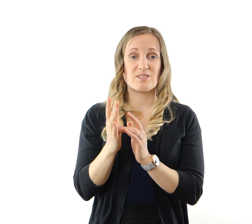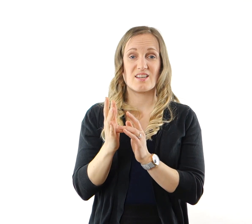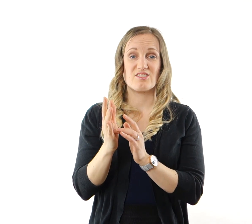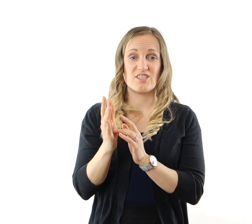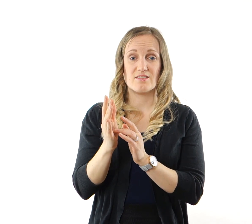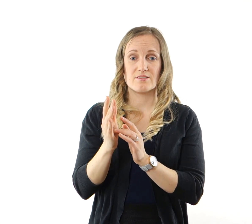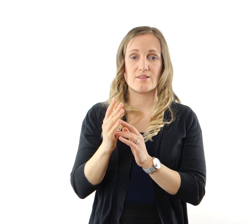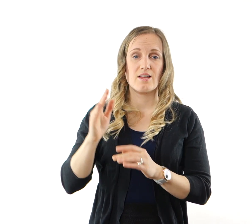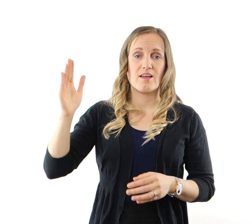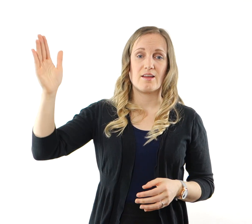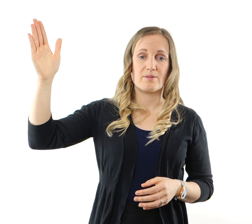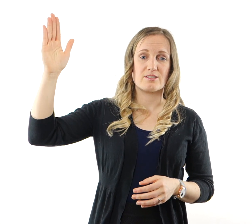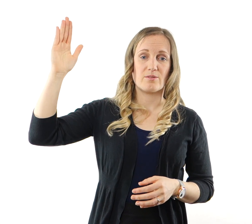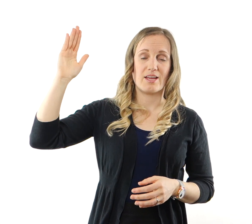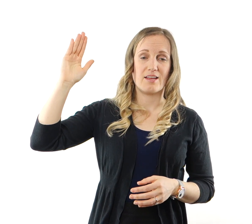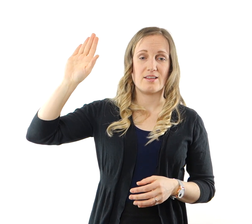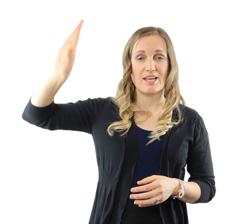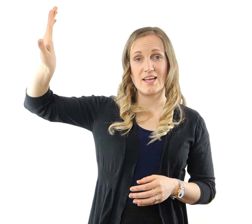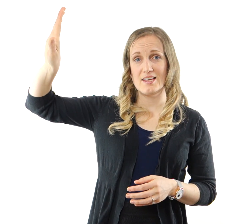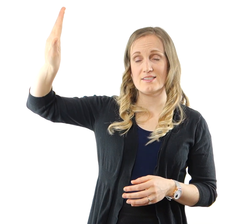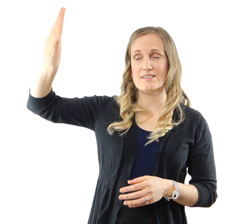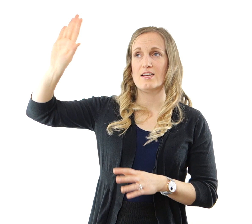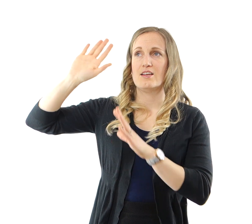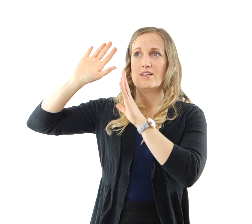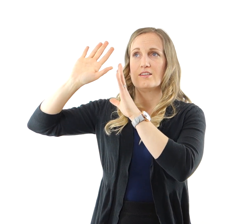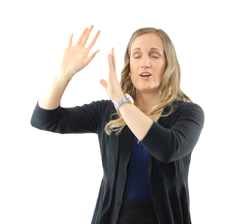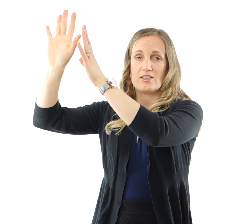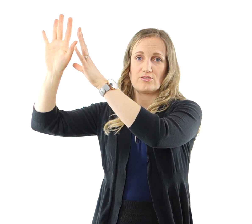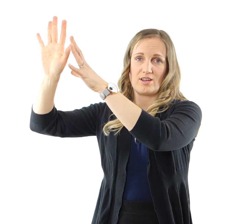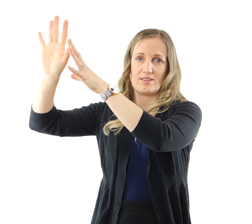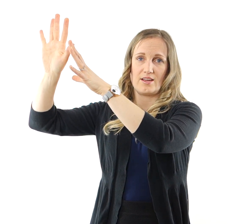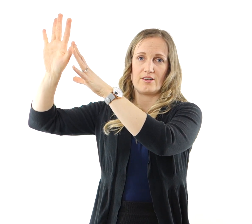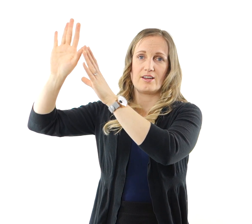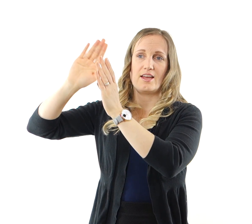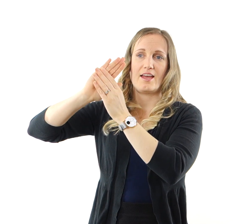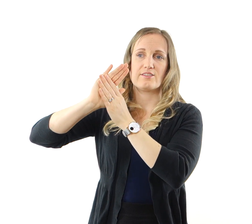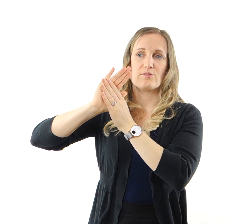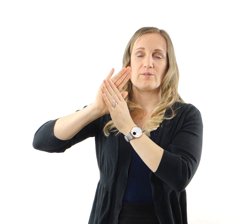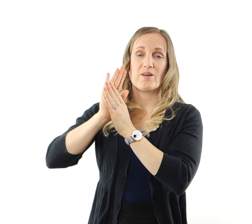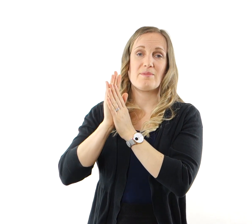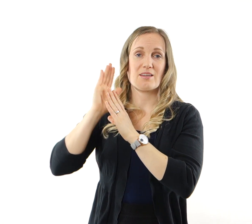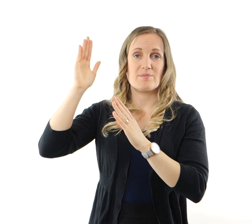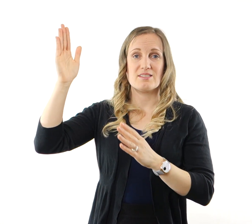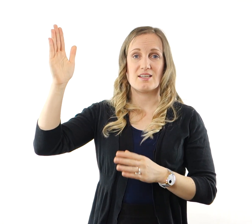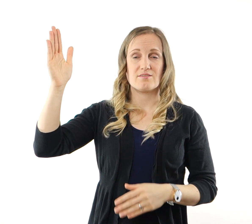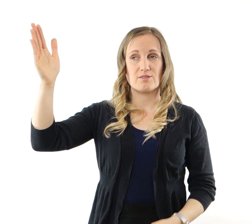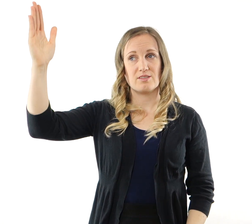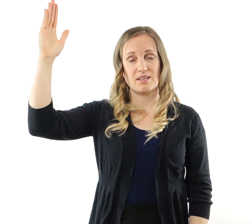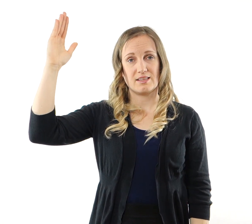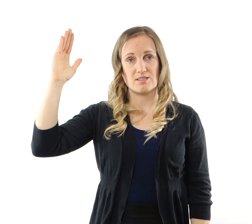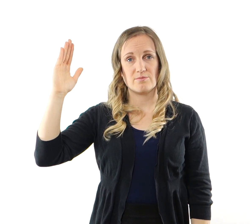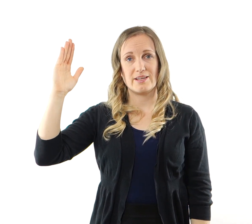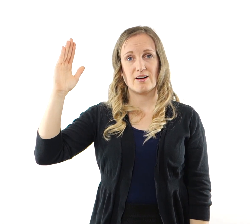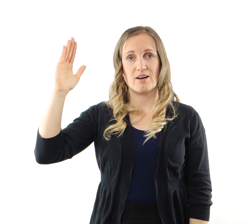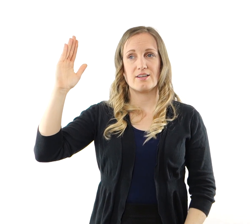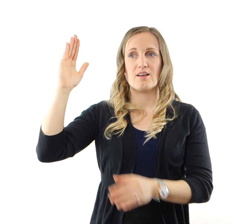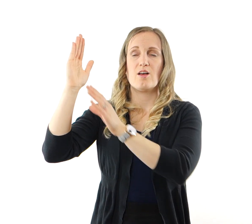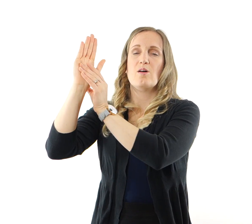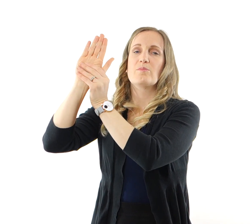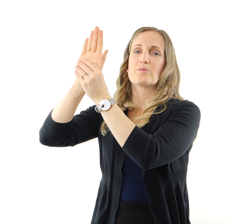signed Jesus. Anyway, so his, God is right there. And so we want to make it possessive so that like this would be God, but we're going